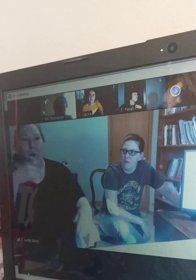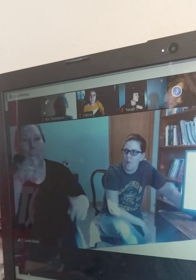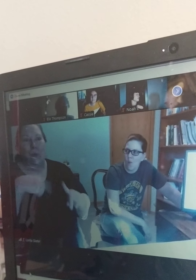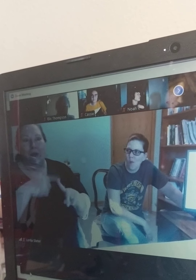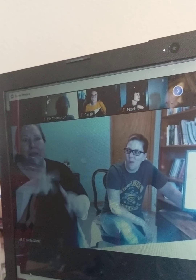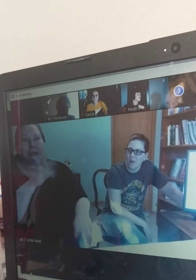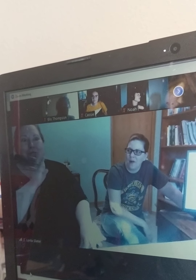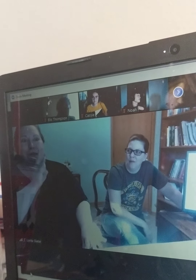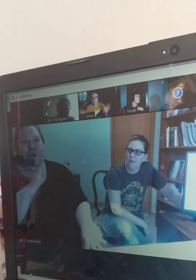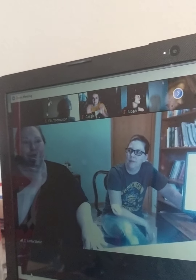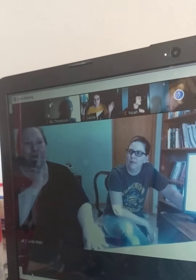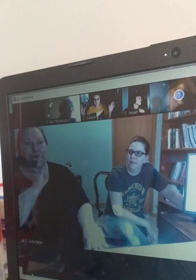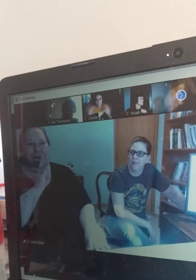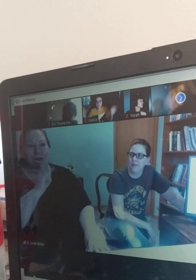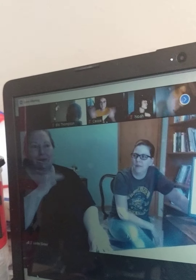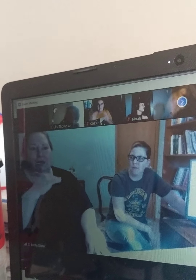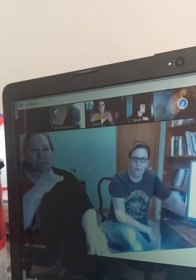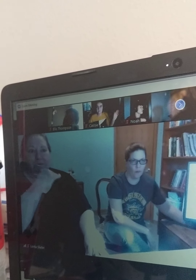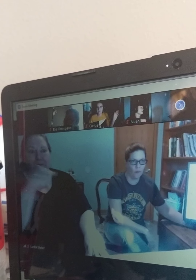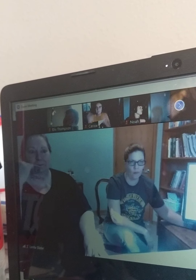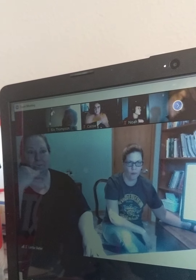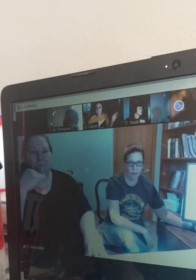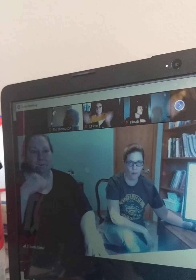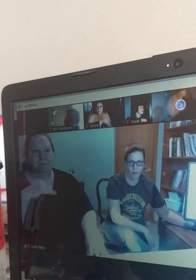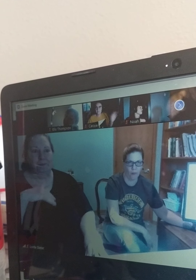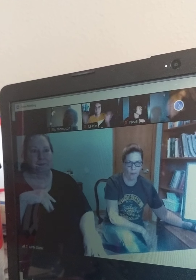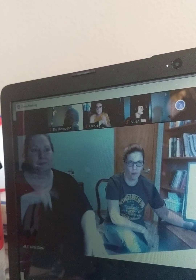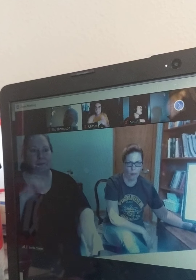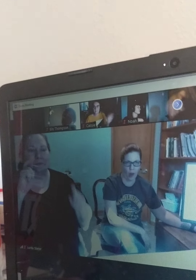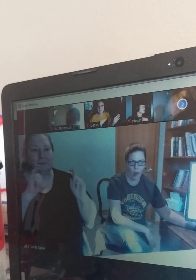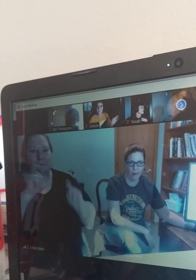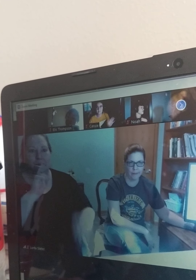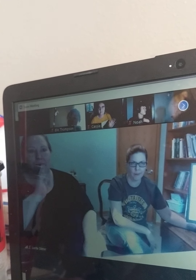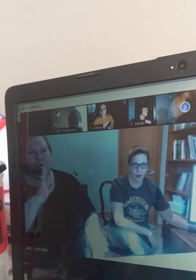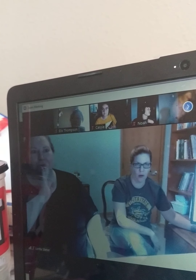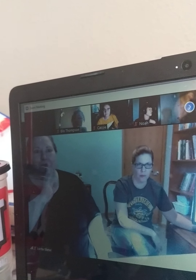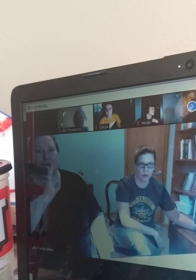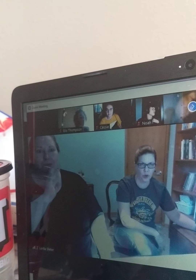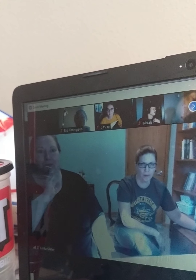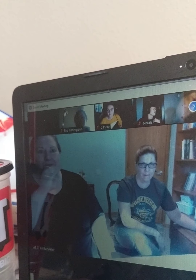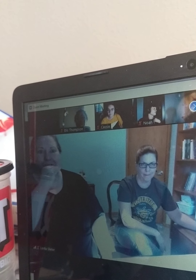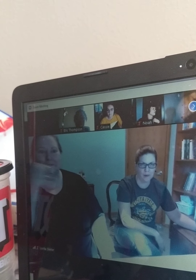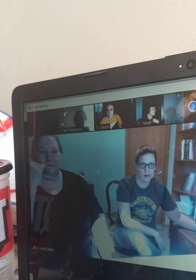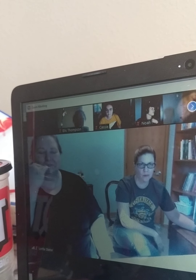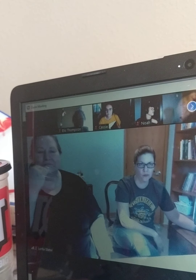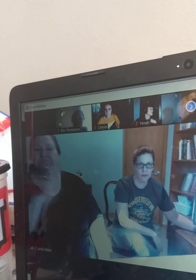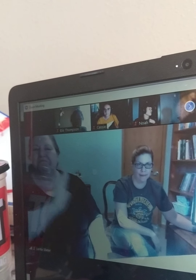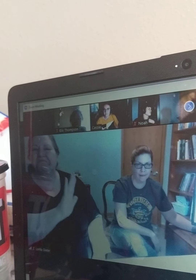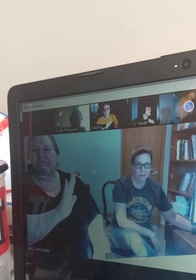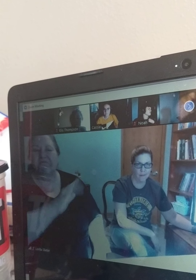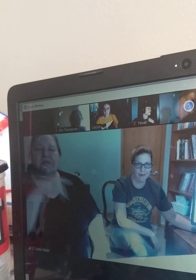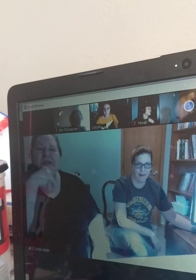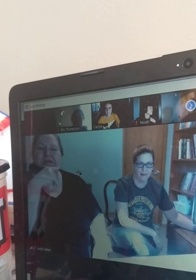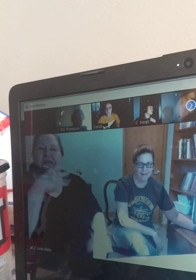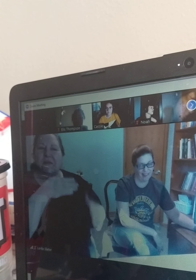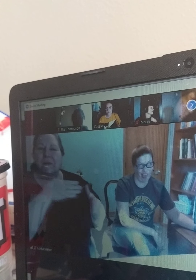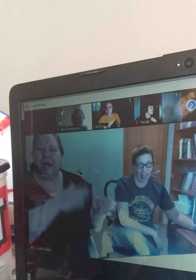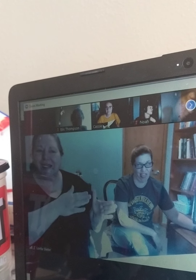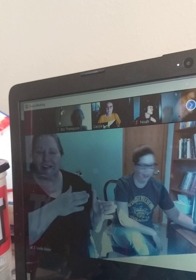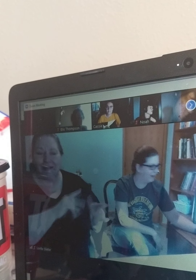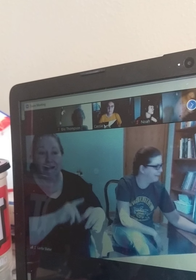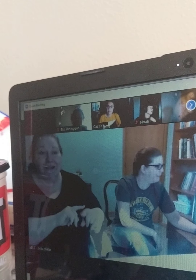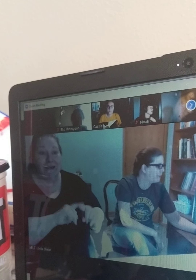So typically, when a hearing person speaks, they're pretty flat. They have a pretty flat affect